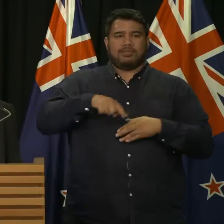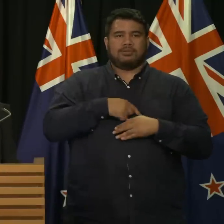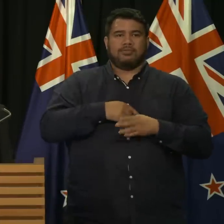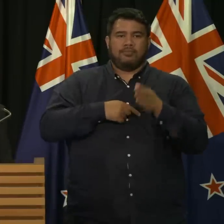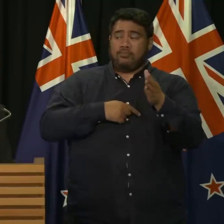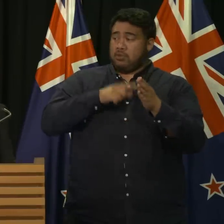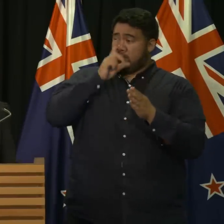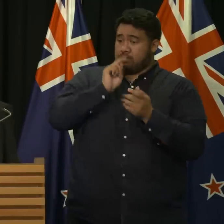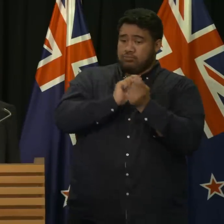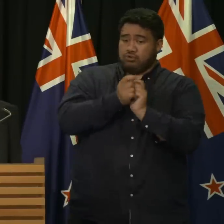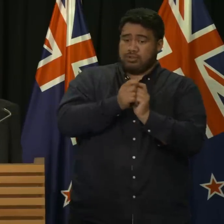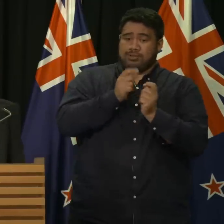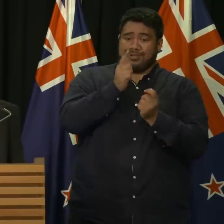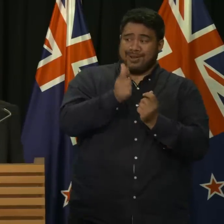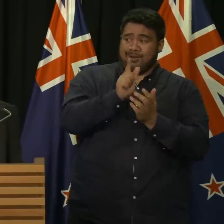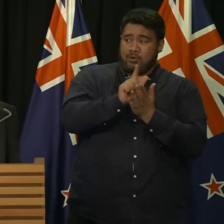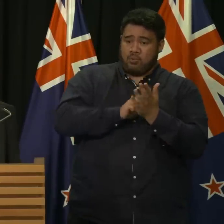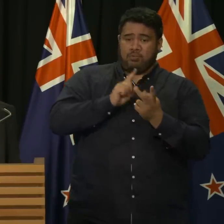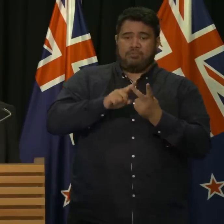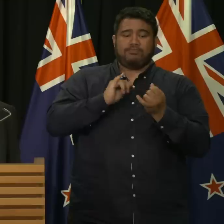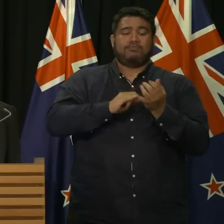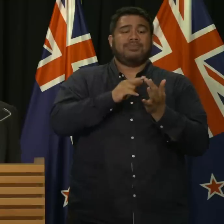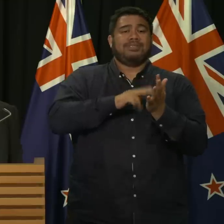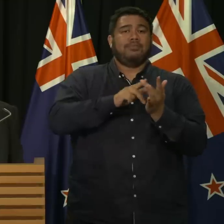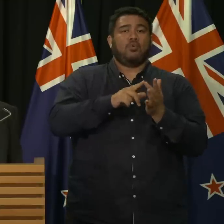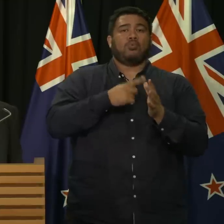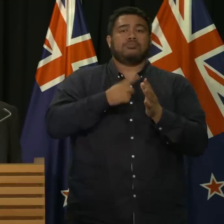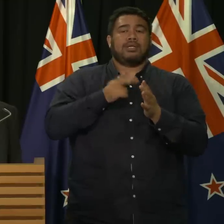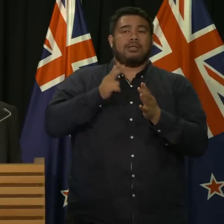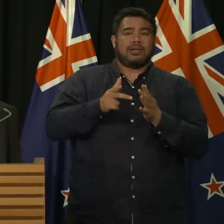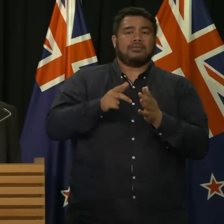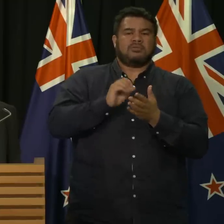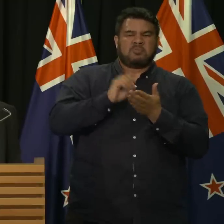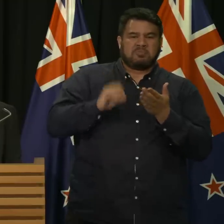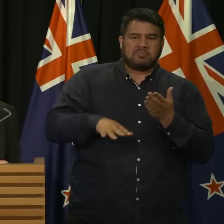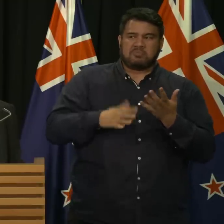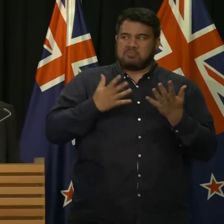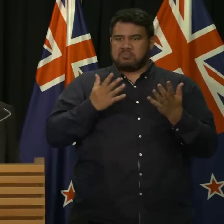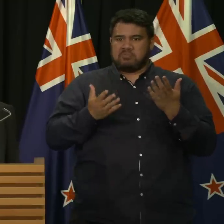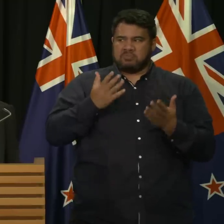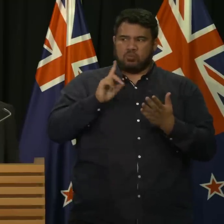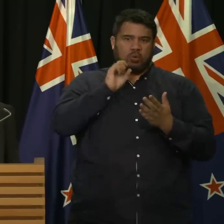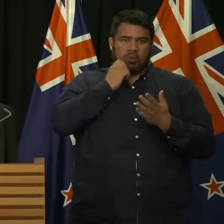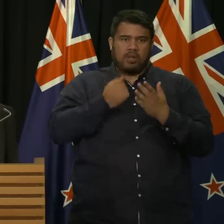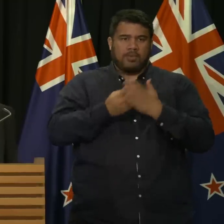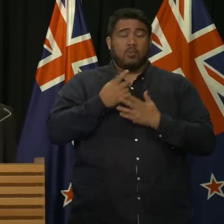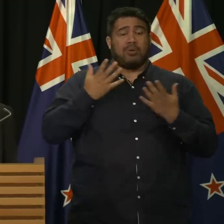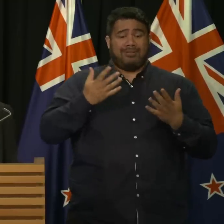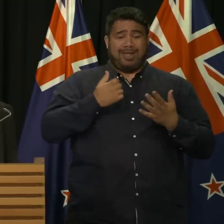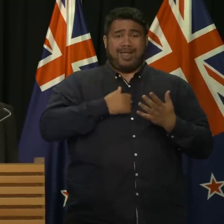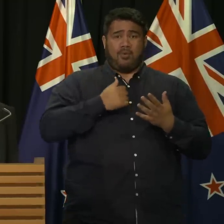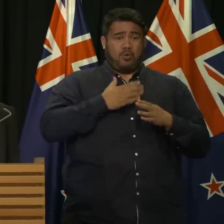that ban on semi-automatic weapons? Of course, at the moment, we are still in the middle of an operation, a very active